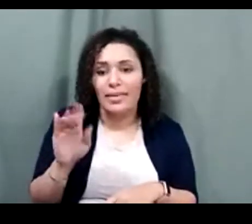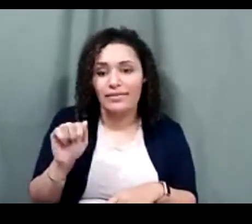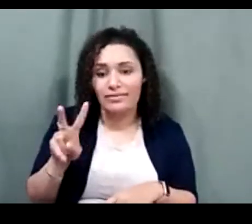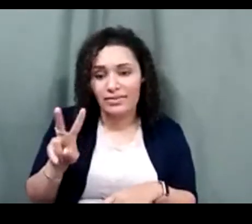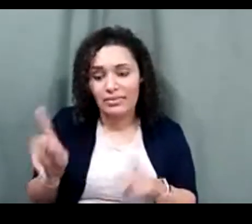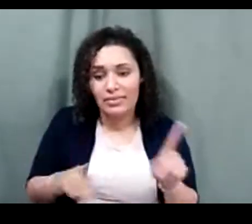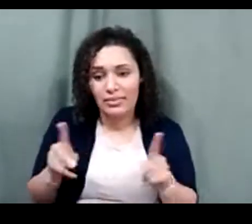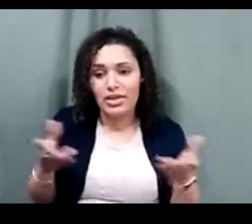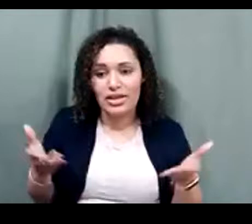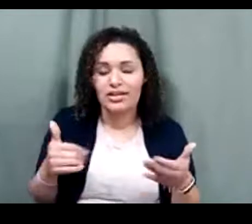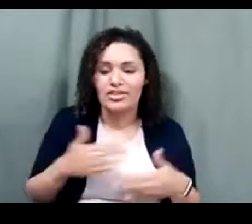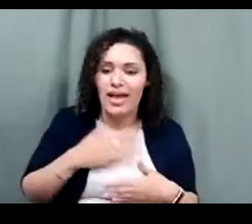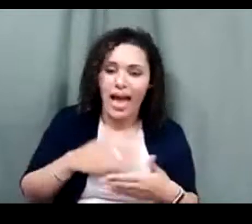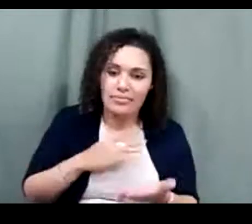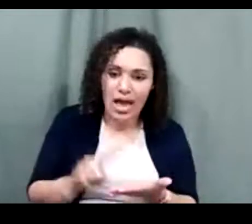these happy hours where